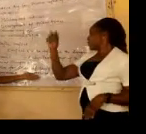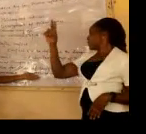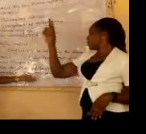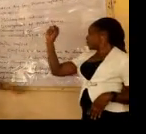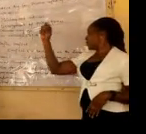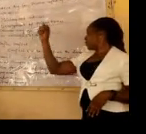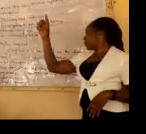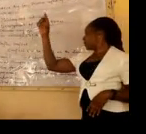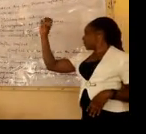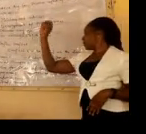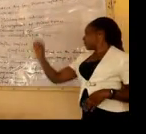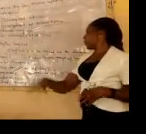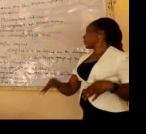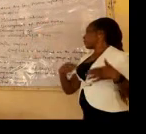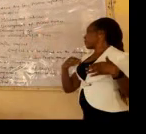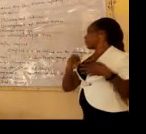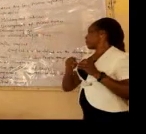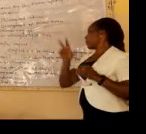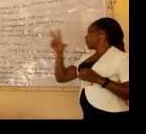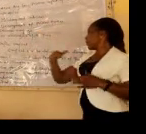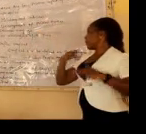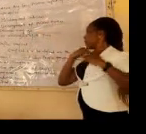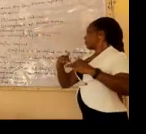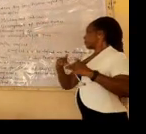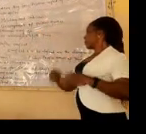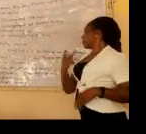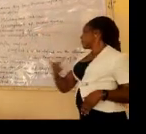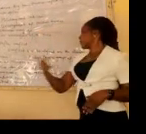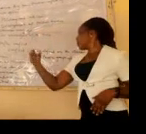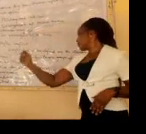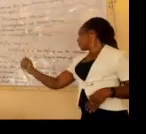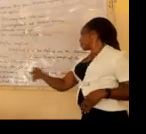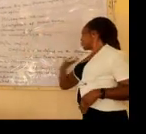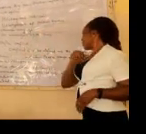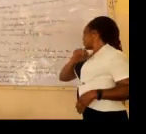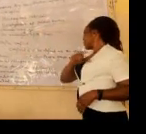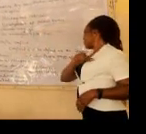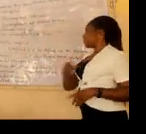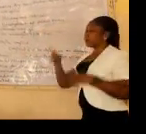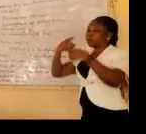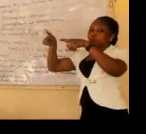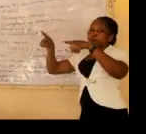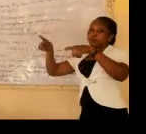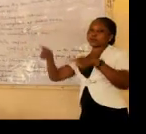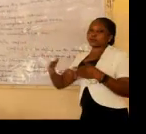then attitudinal what? Differences. Thank you very much.